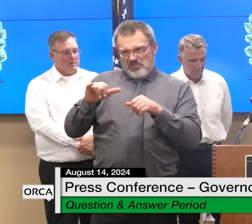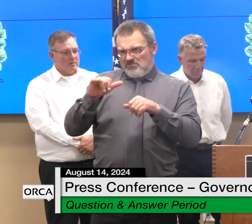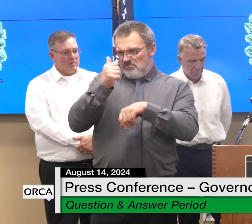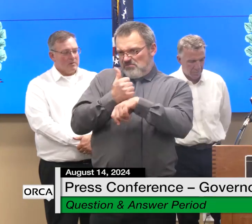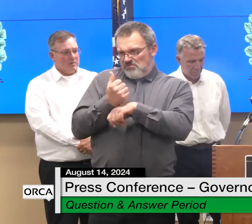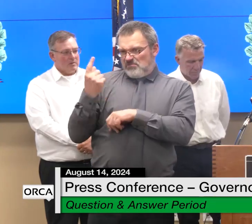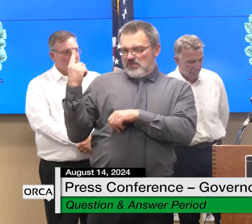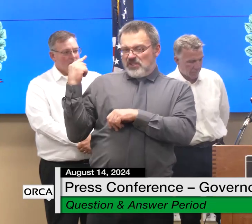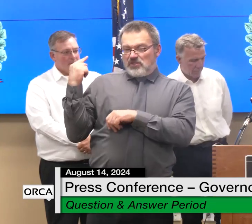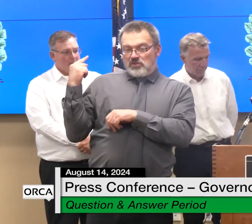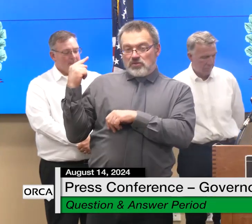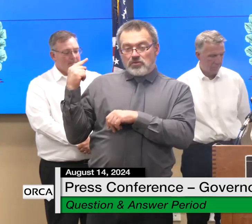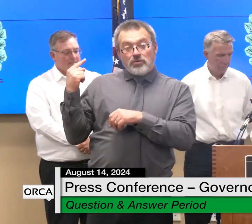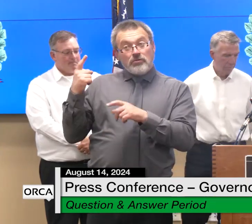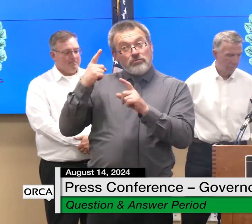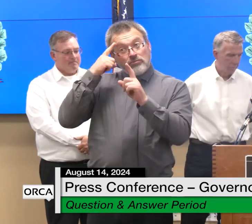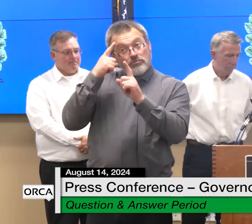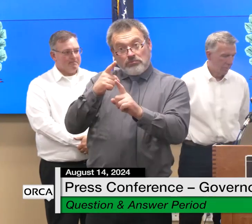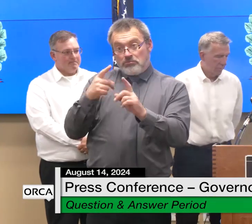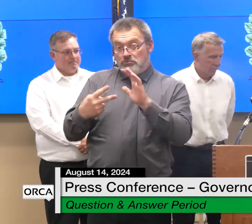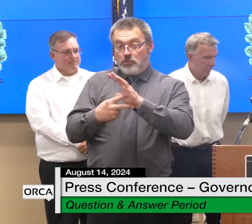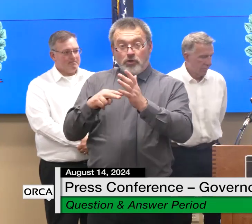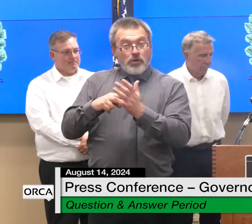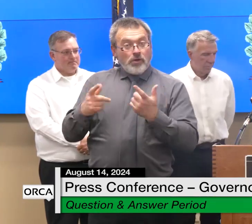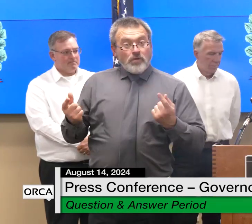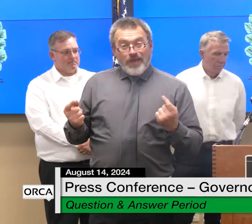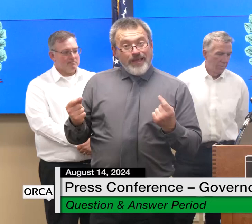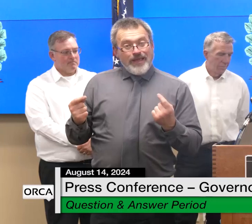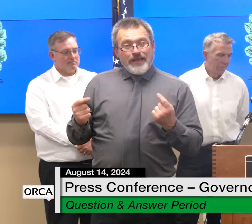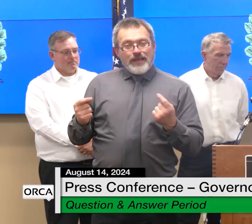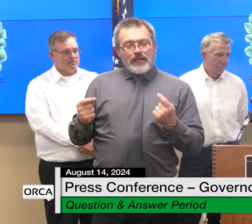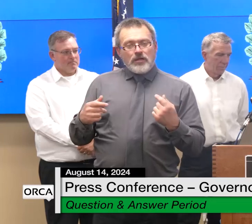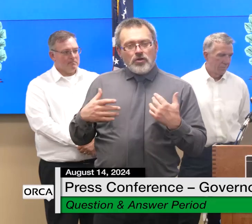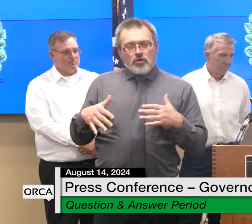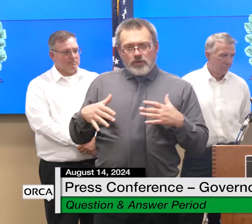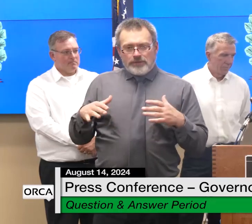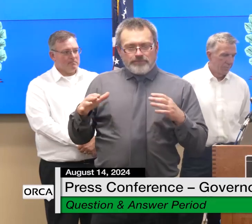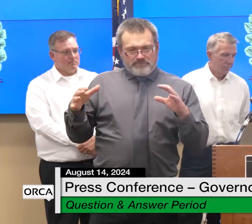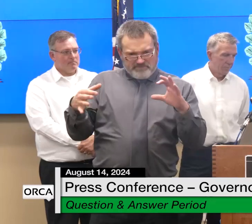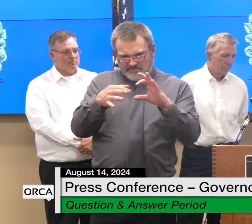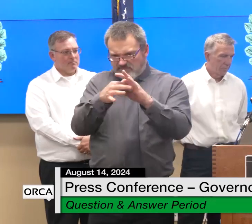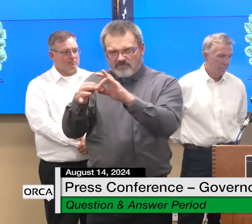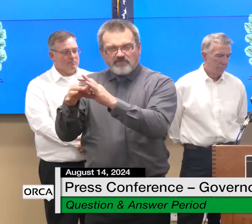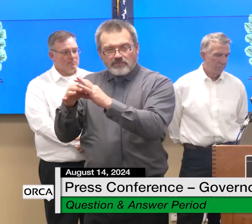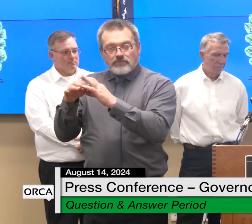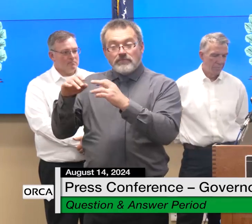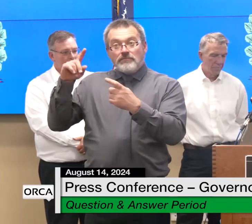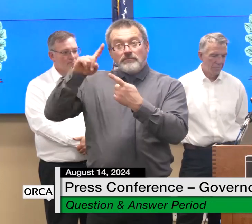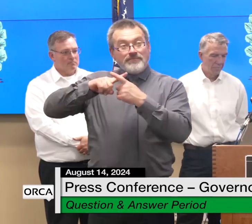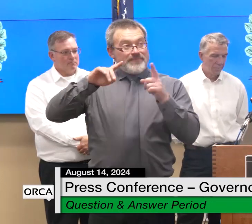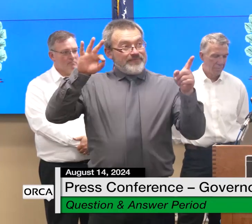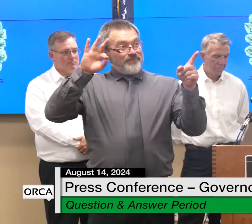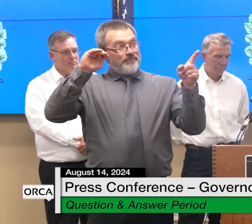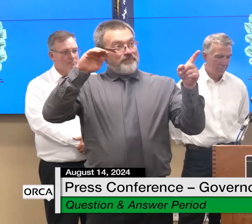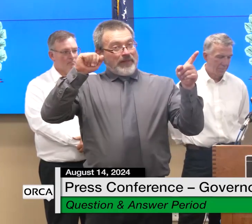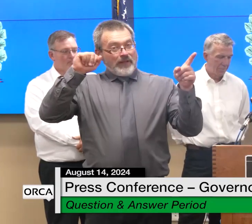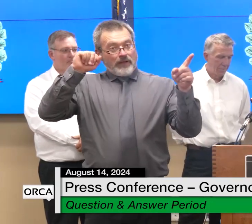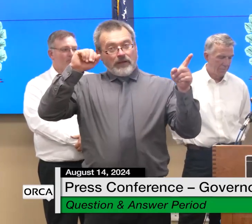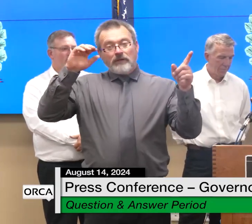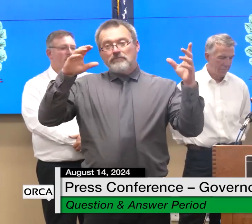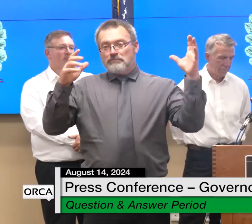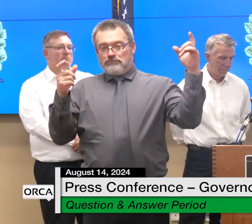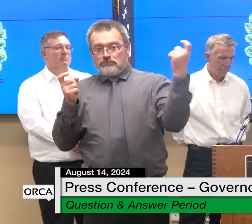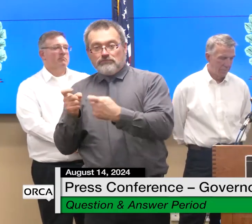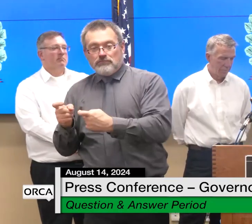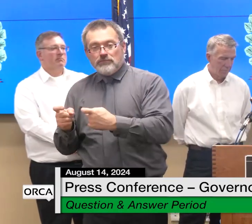the purpose there was to bridge until a disaster case management grant program that we'd worked with Capstone and other